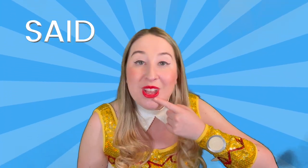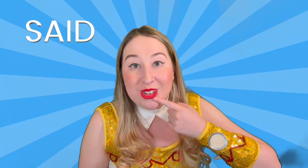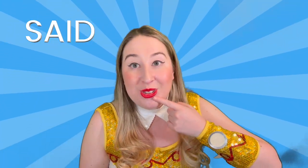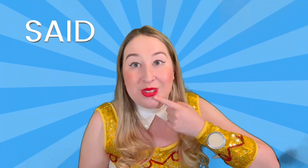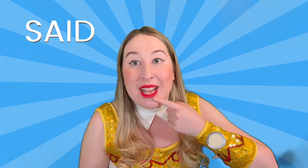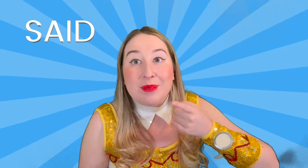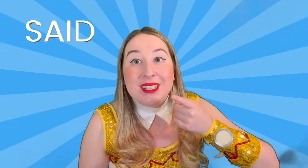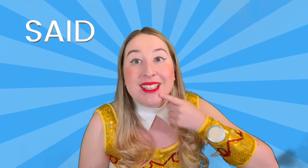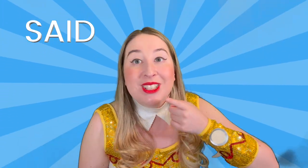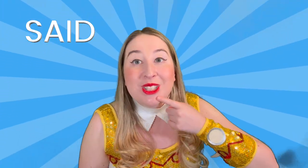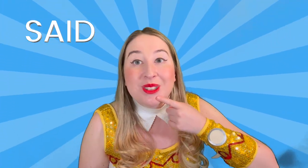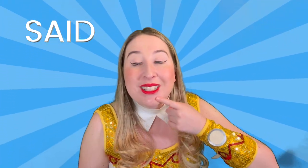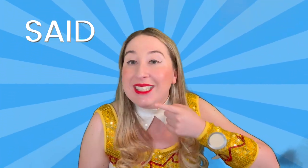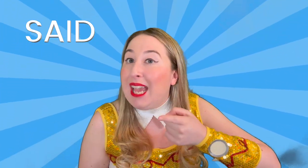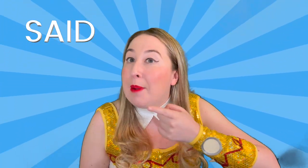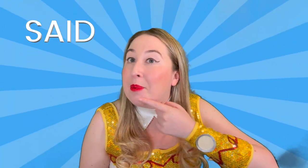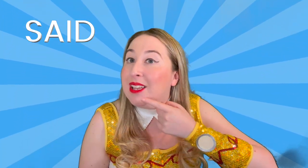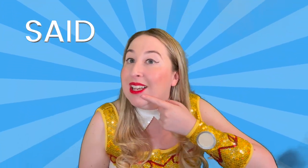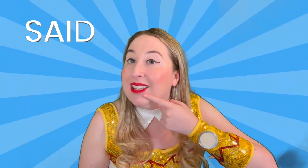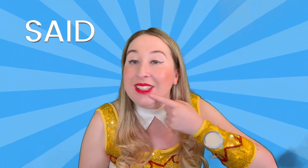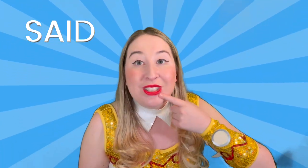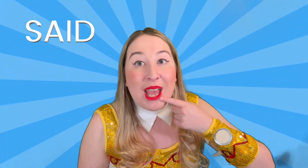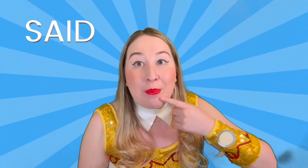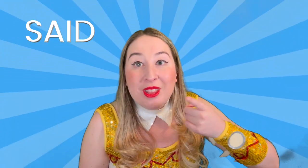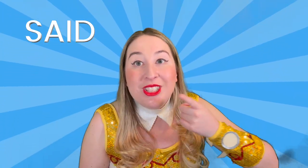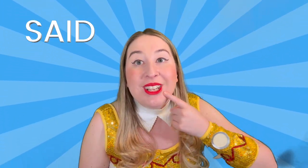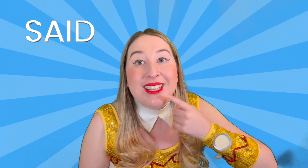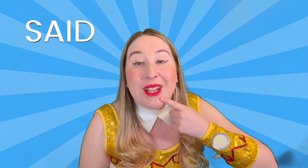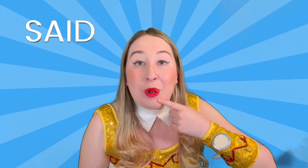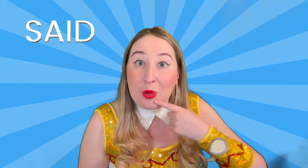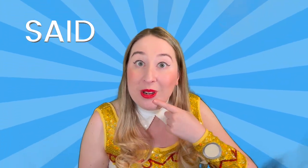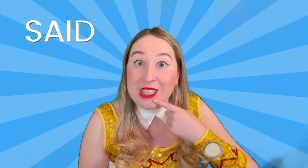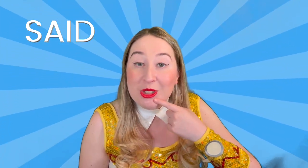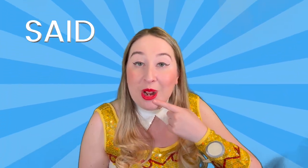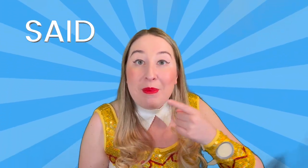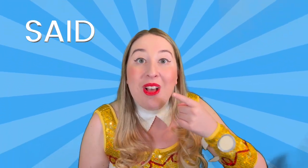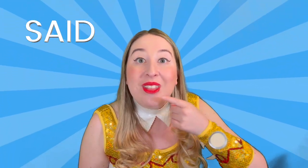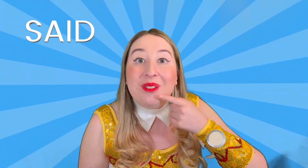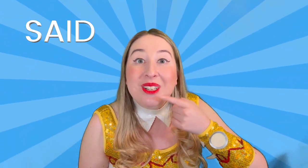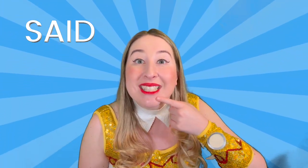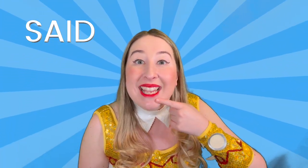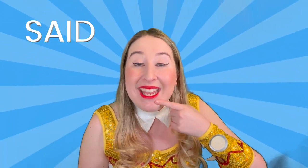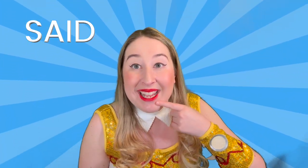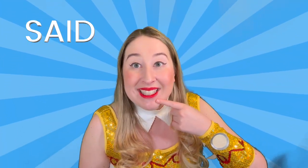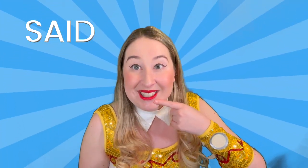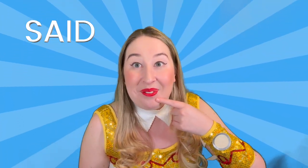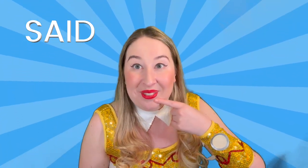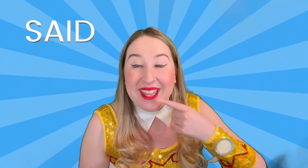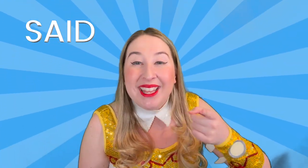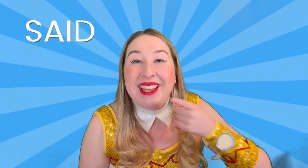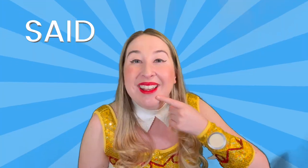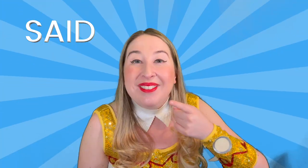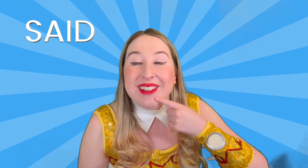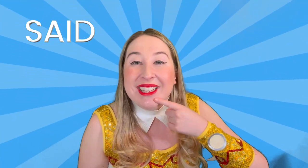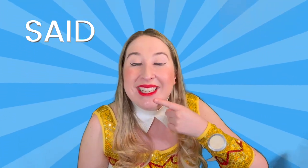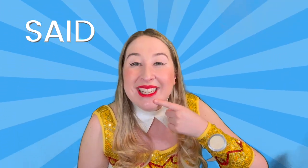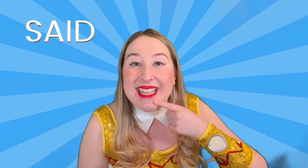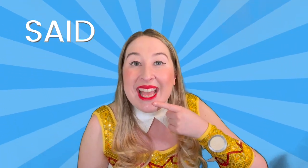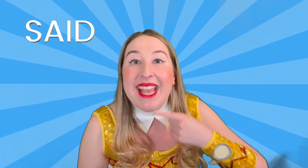2 times and just do a little tap. A little tap of the chin like we're pointing to our mouth, like we're saying something. Very good. That is